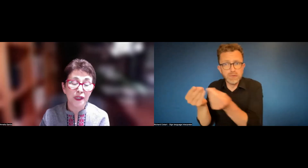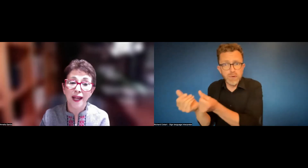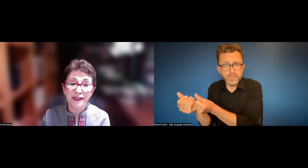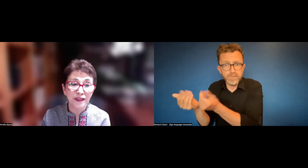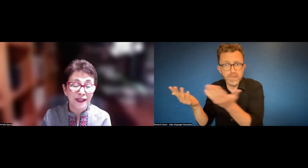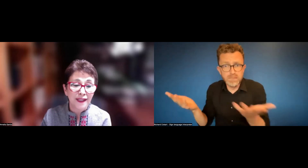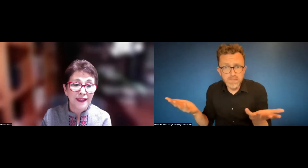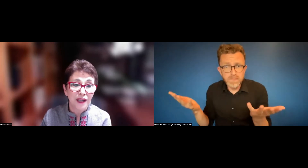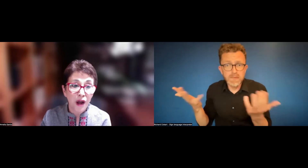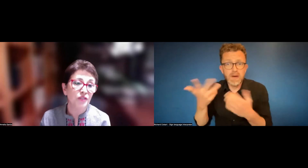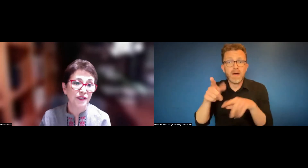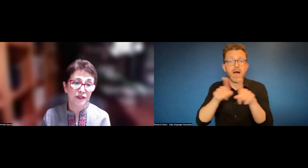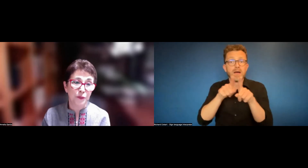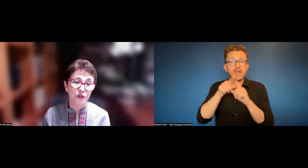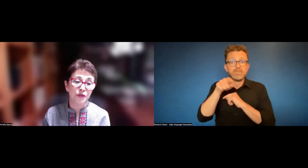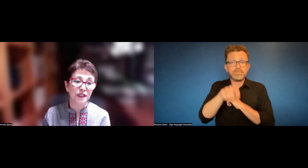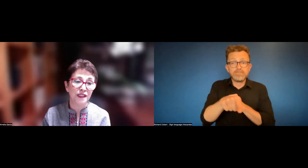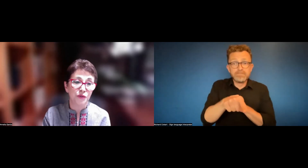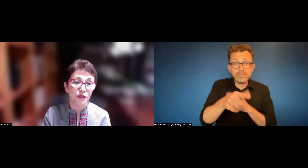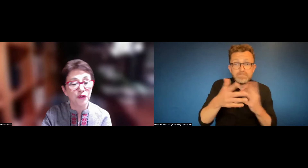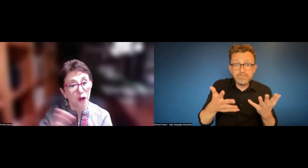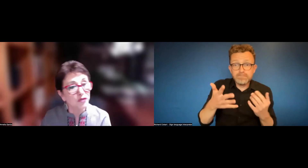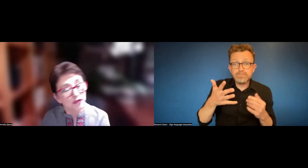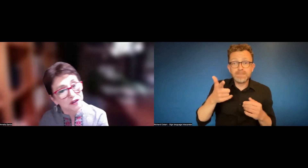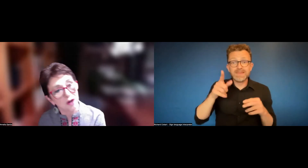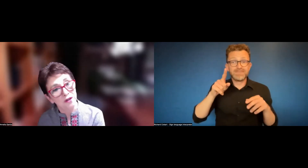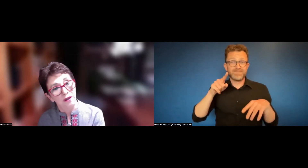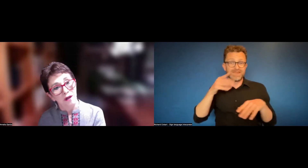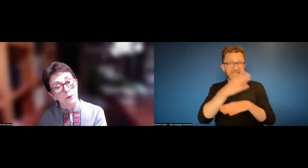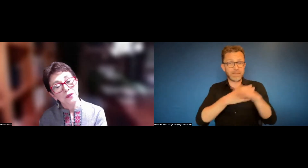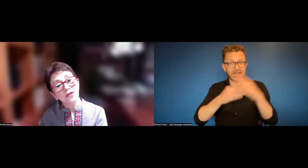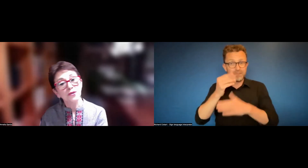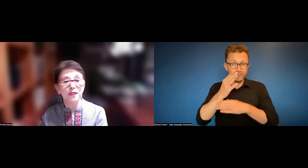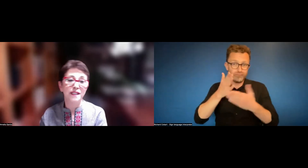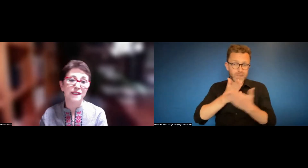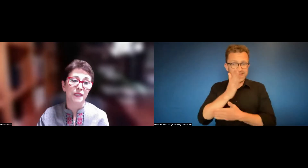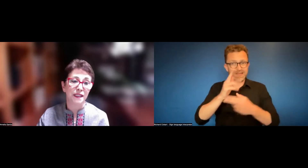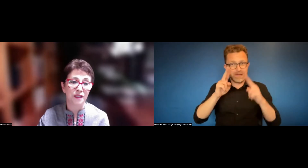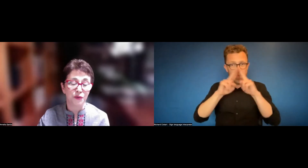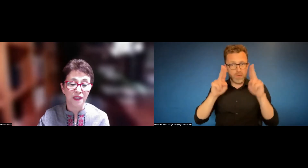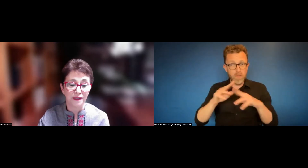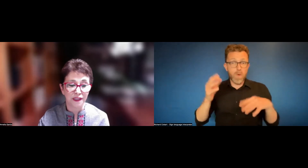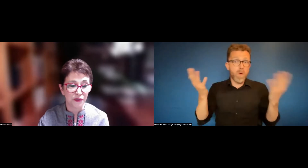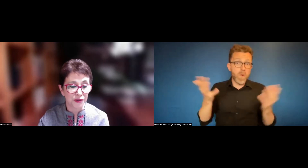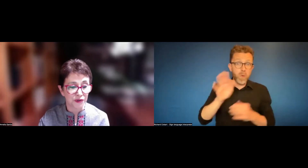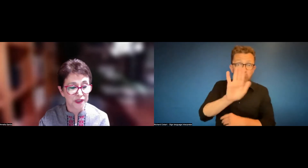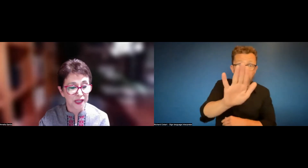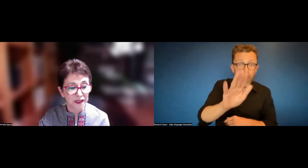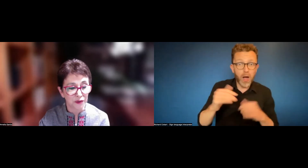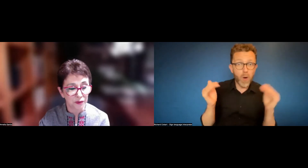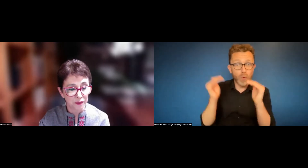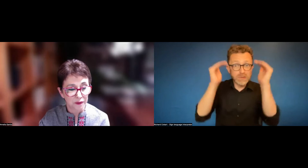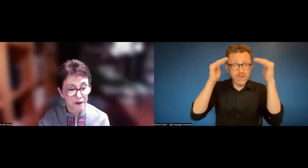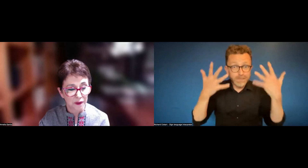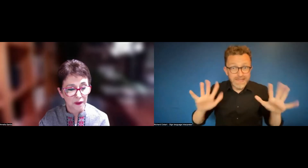We can lose this opportunity to don't return persons with disability to institutions. Thank